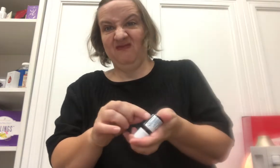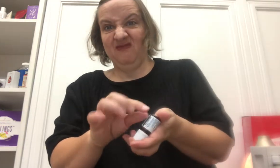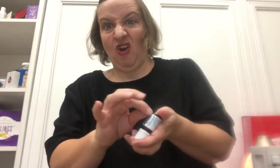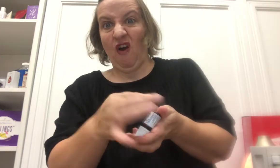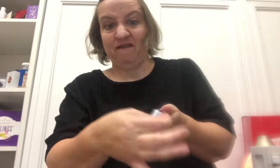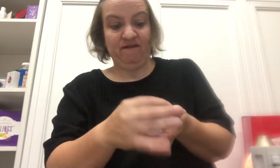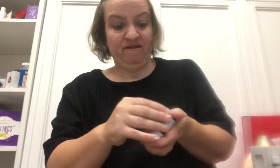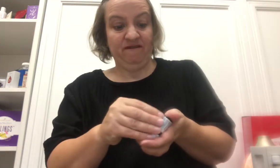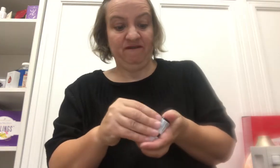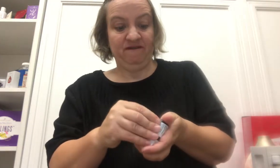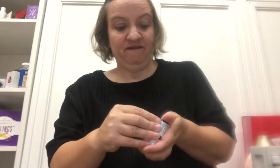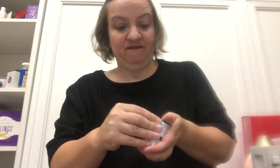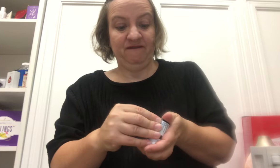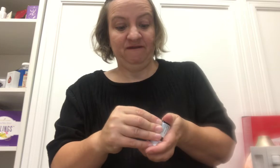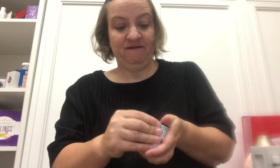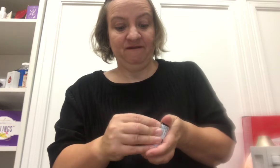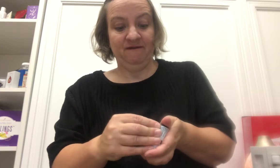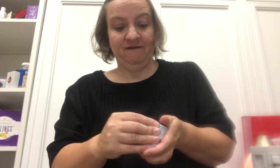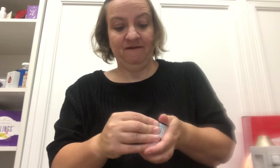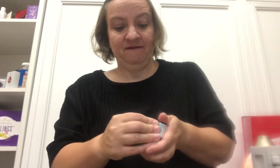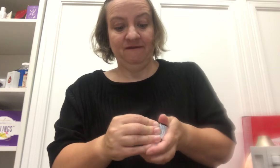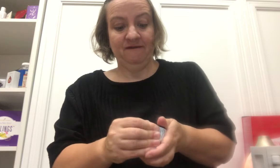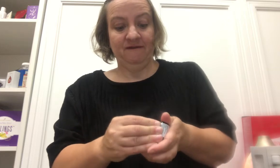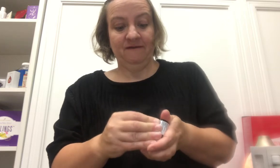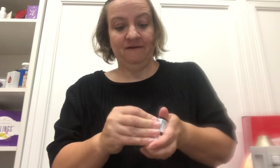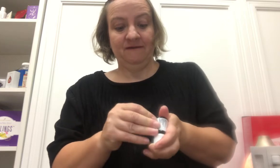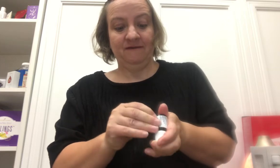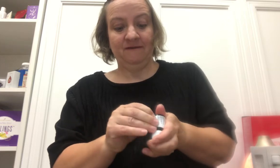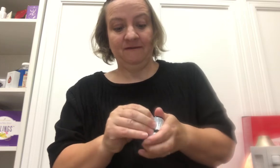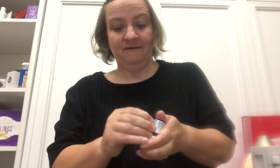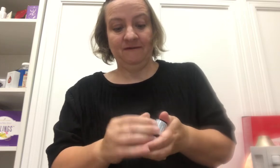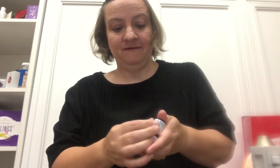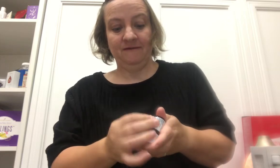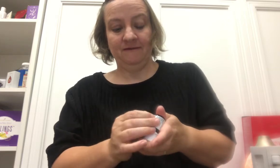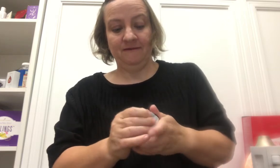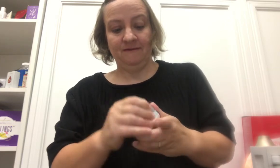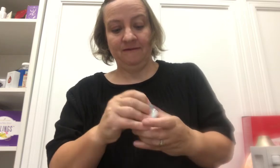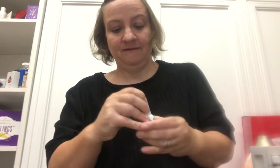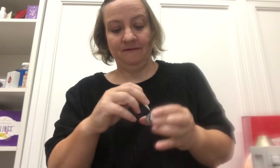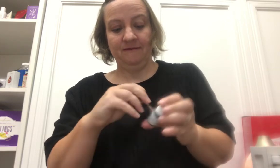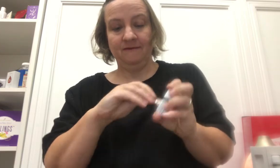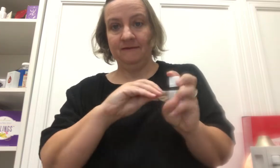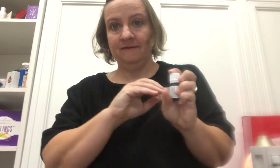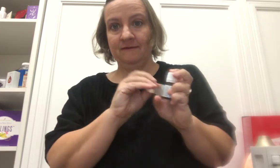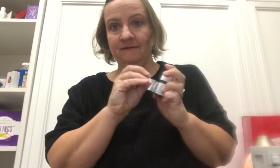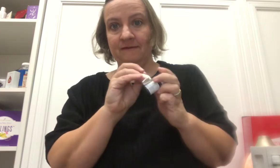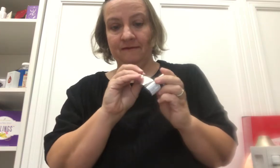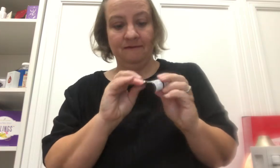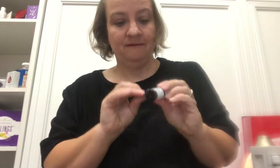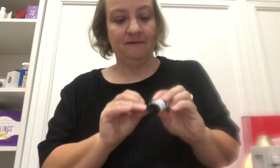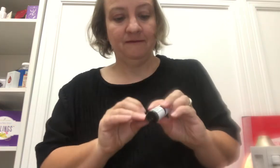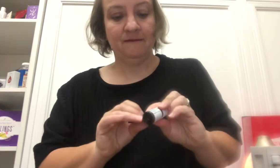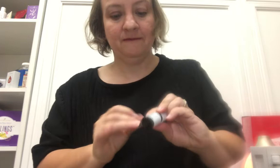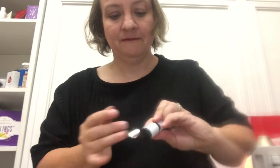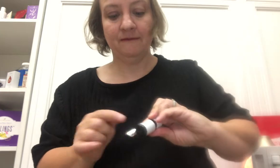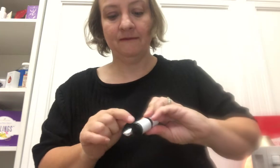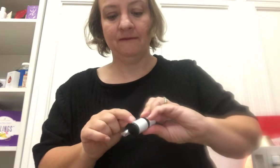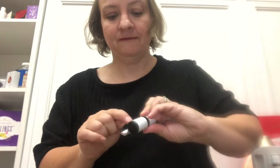well, let me show you here. You can open this label up to get more directions underneath. So you pull this up